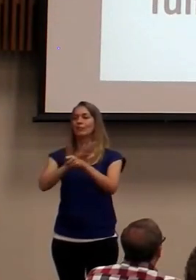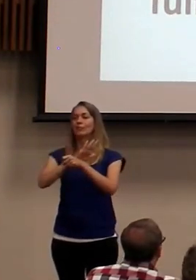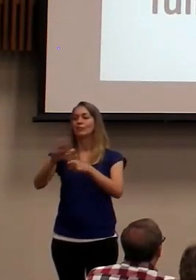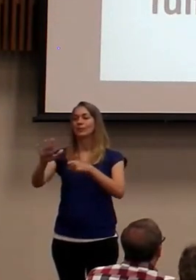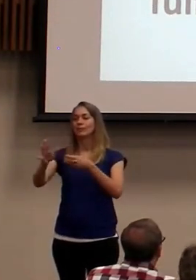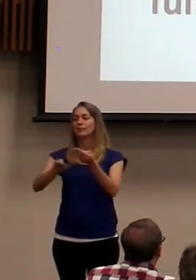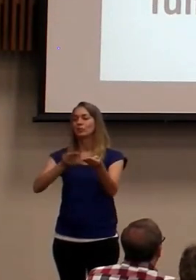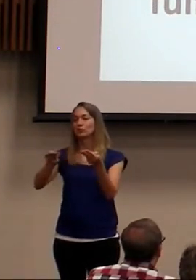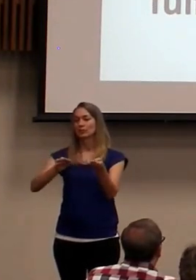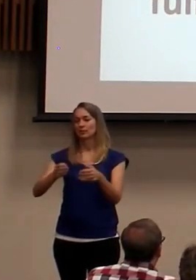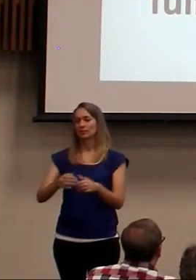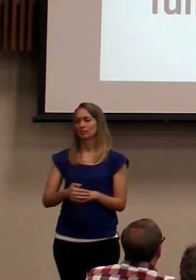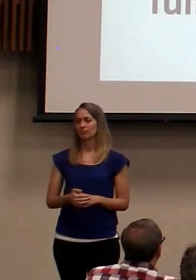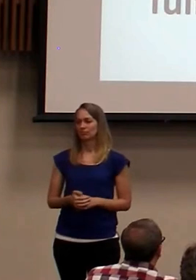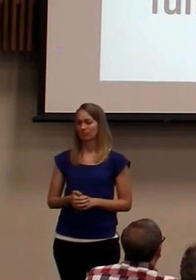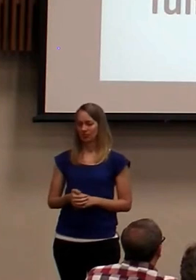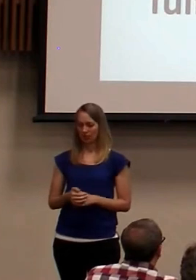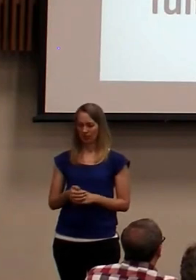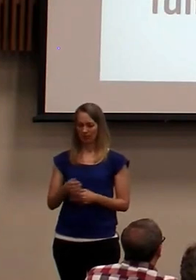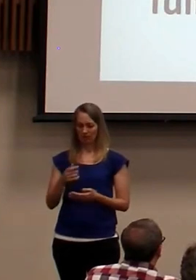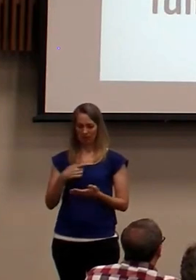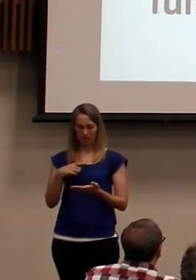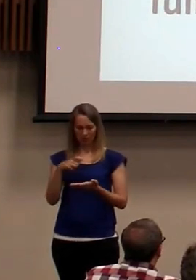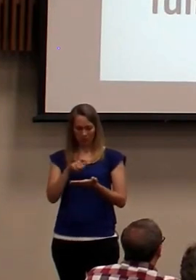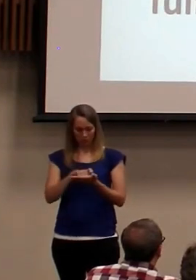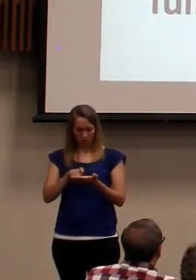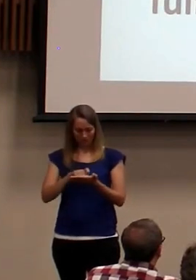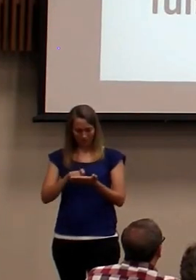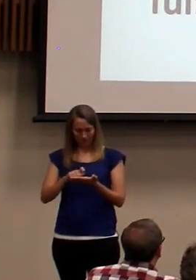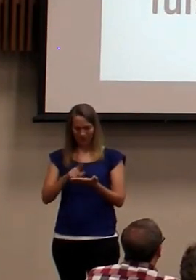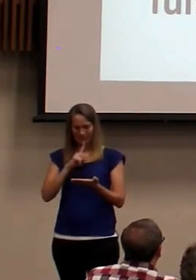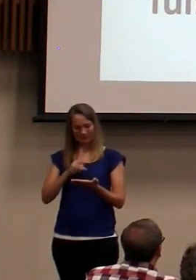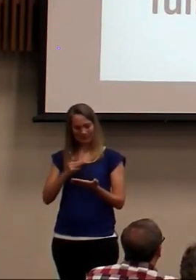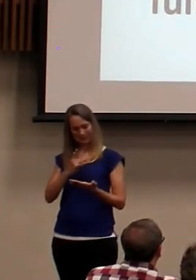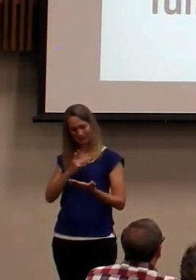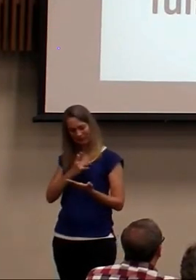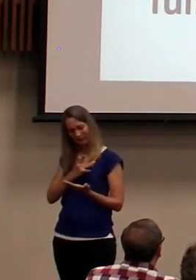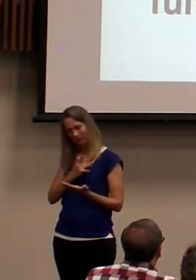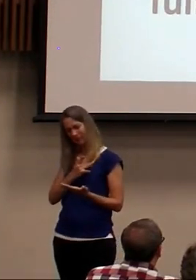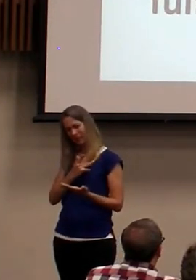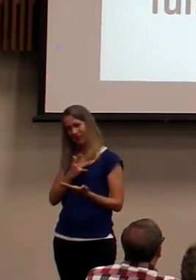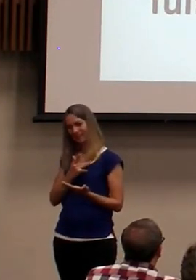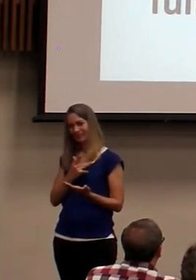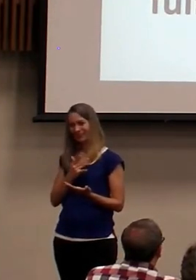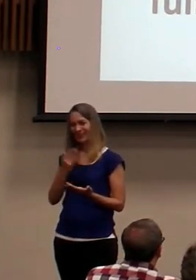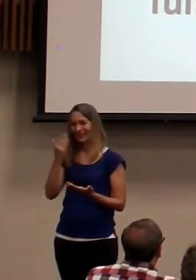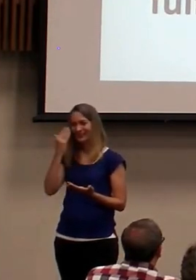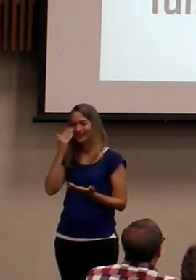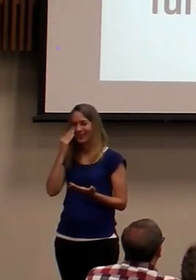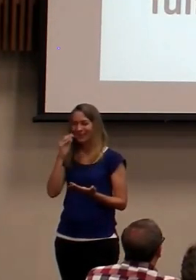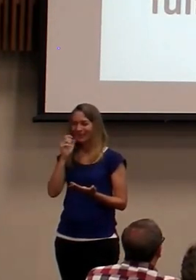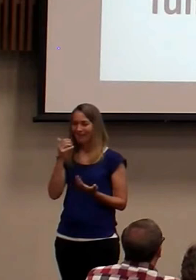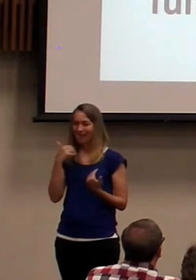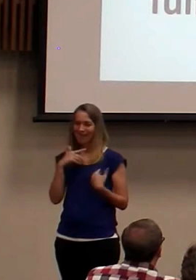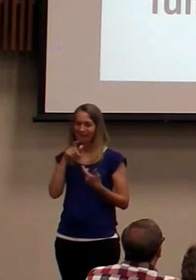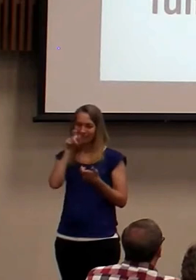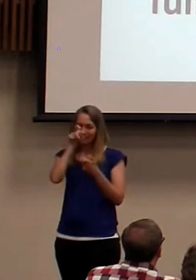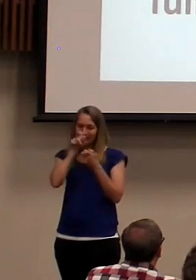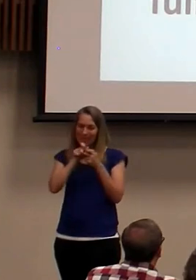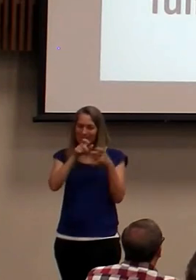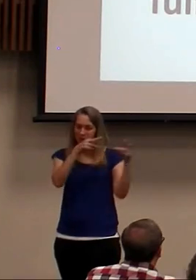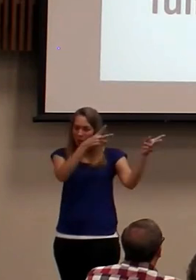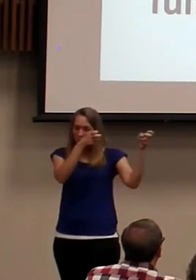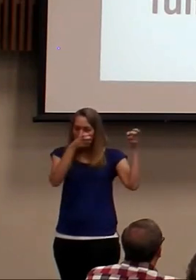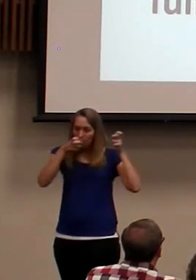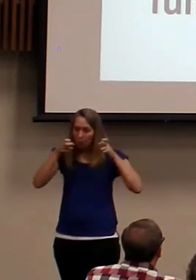It must have really touched me to write it down that day. And I know I didn't write it down exactly. And somewhere maybe beyond the clouds, Klein's